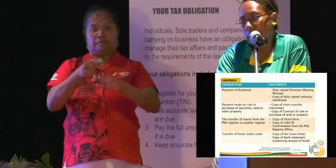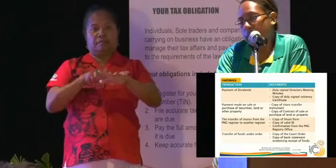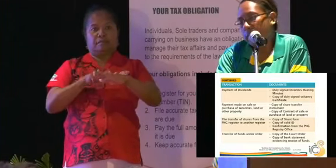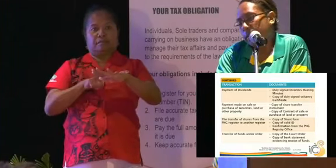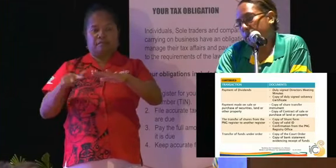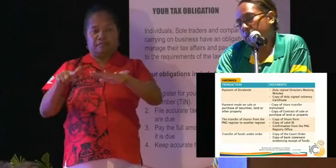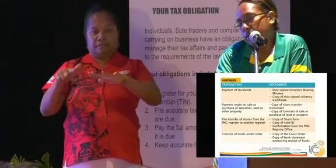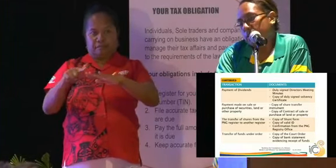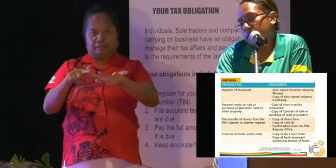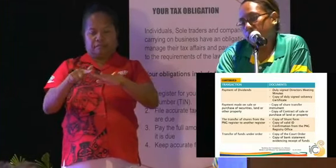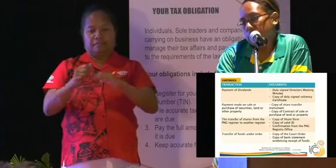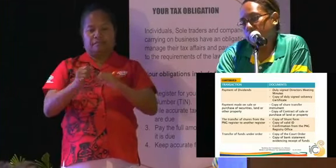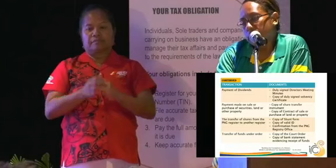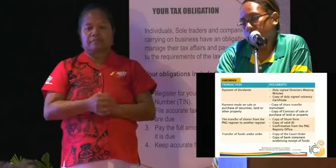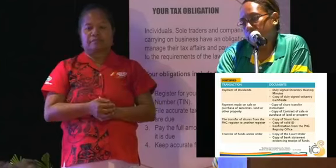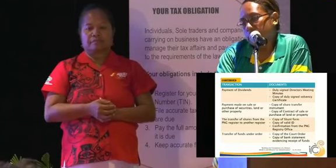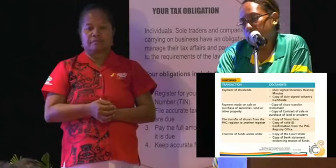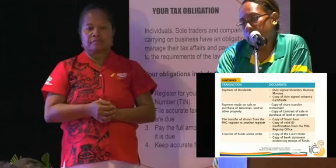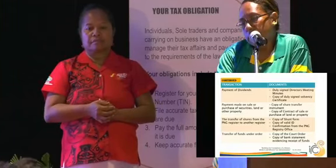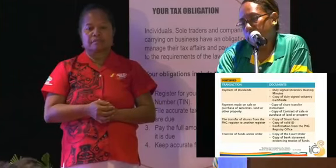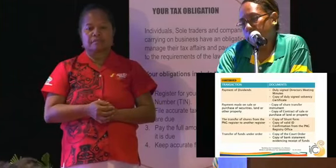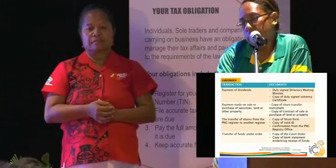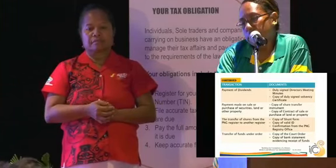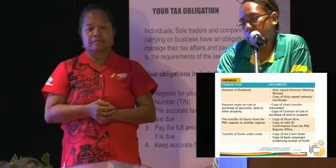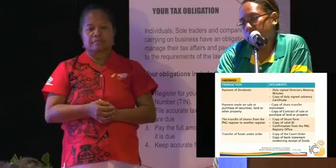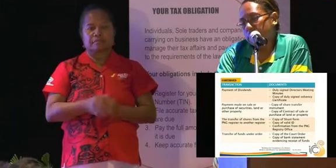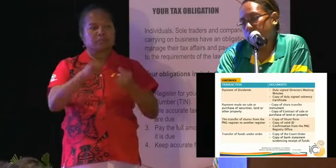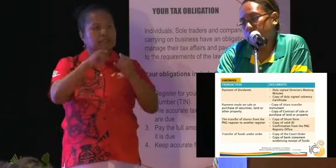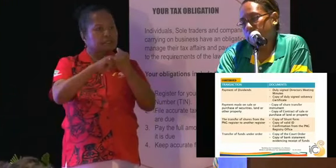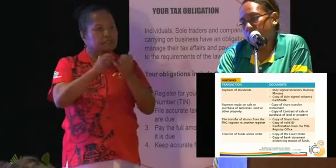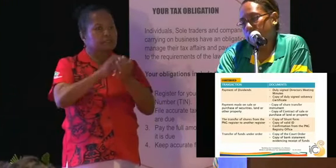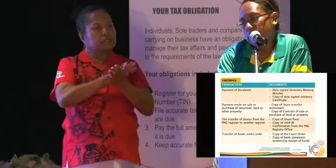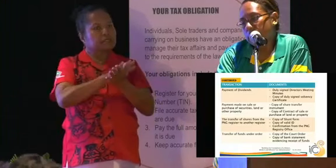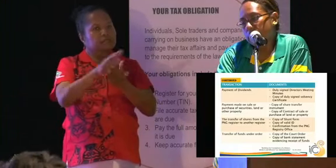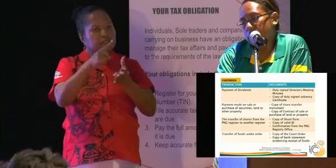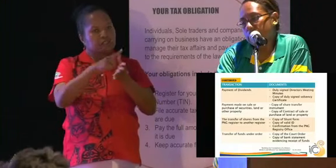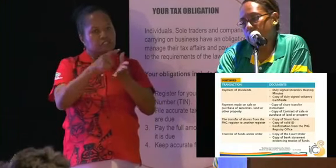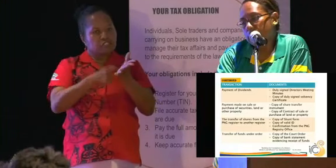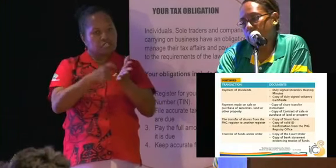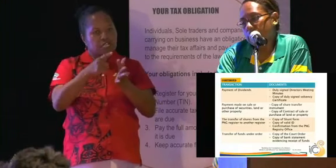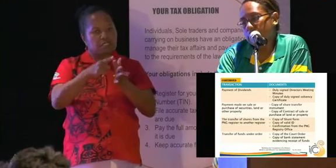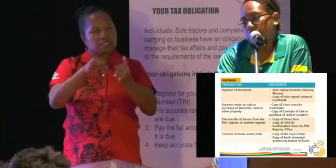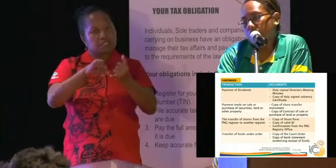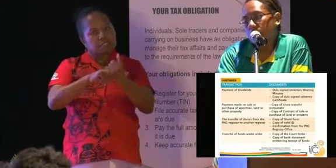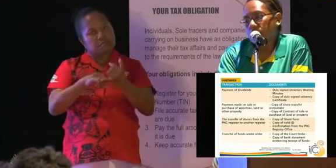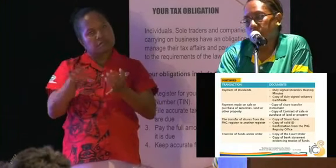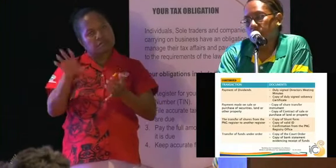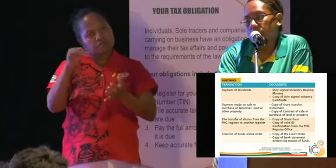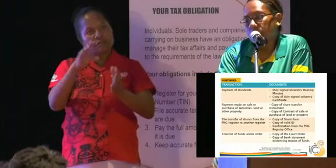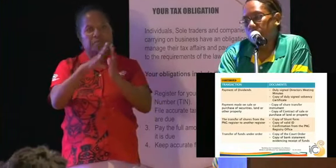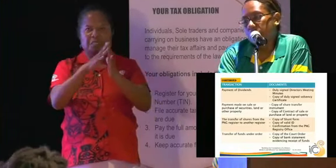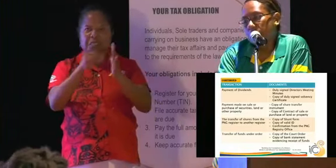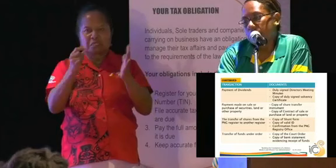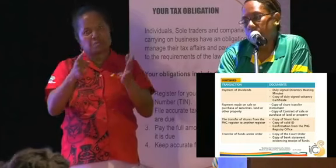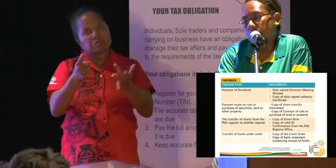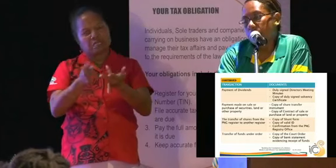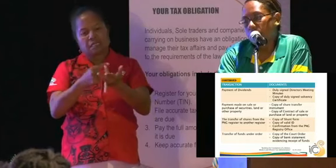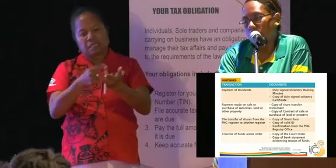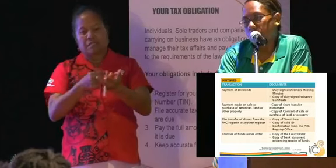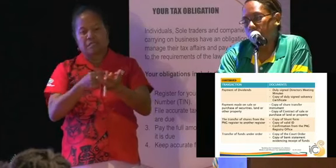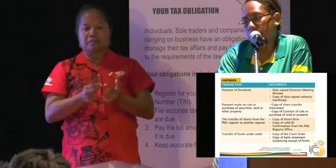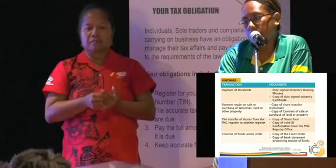property. The transfer of shares from PNG register to another register, copy of the